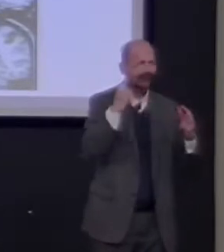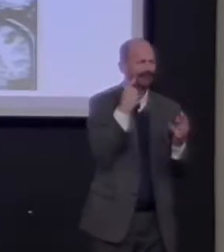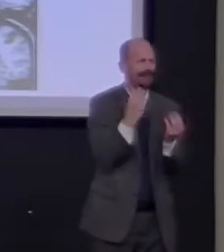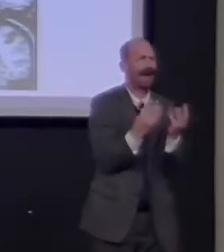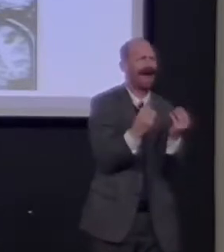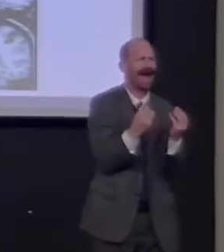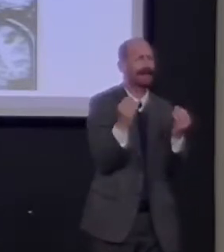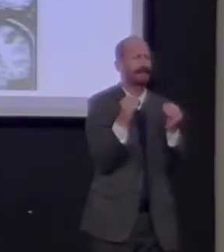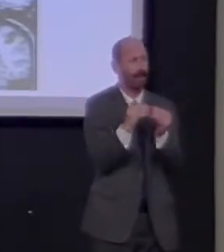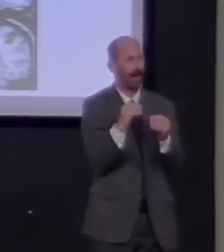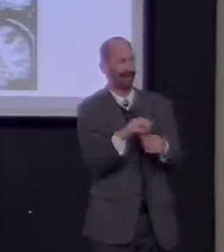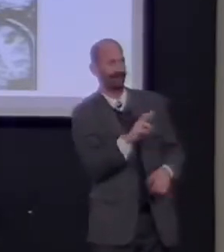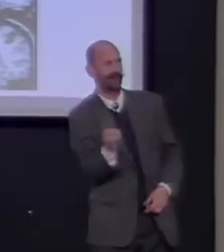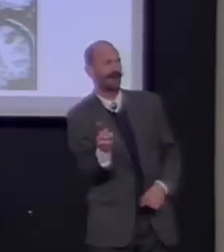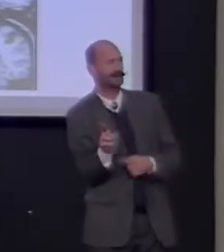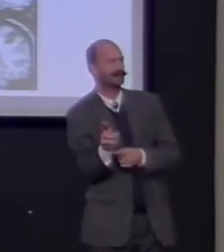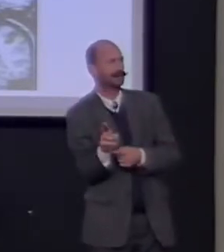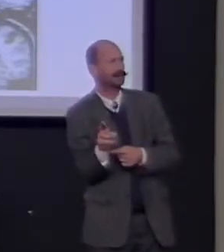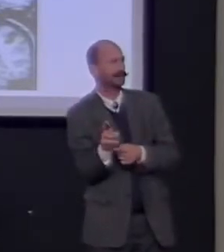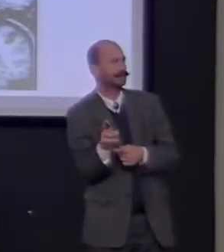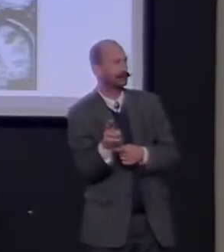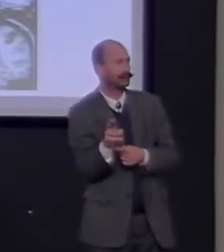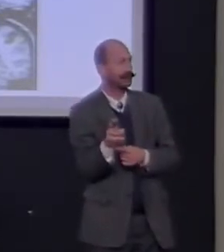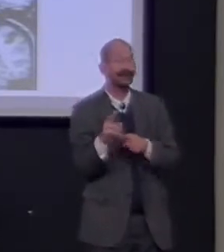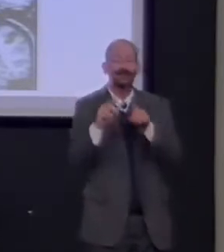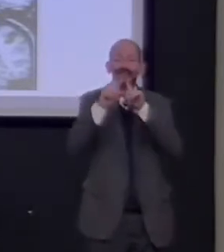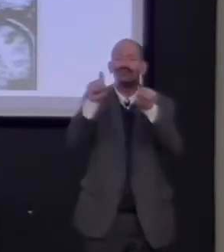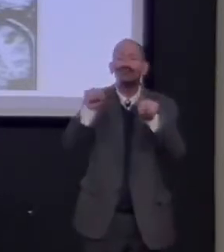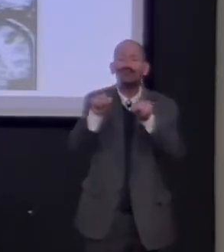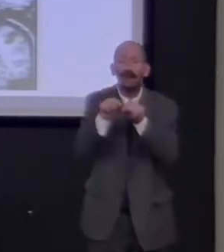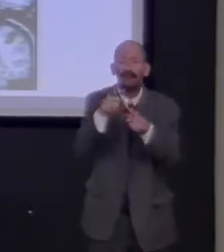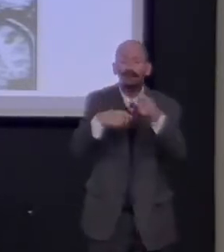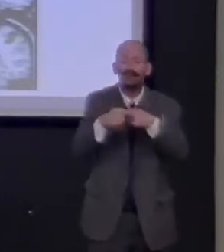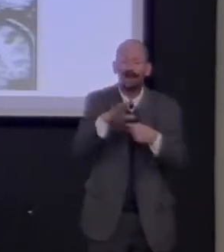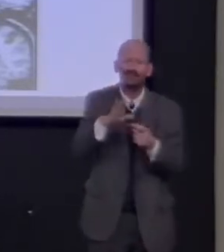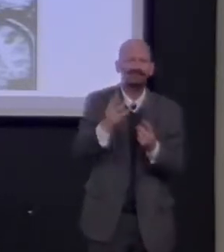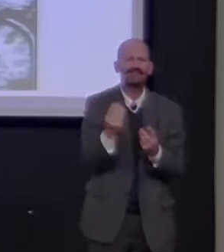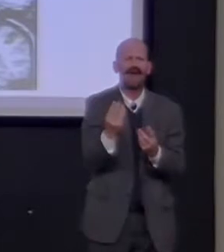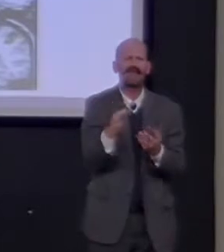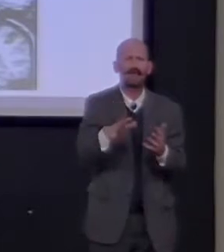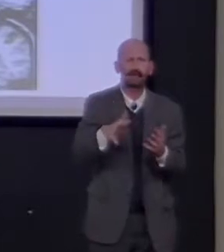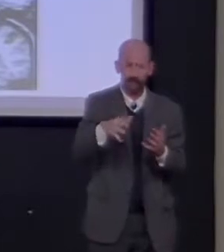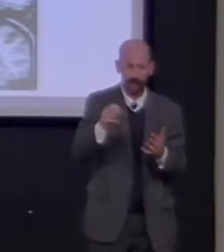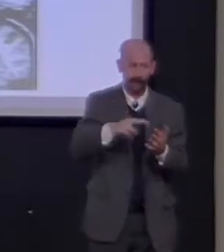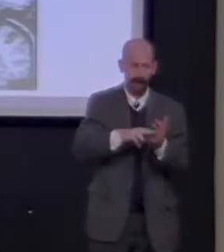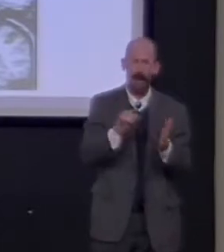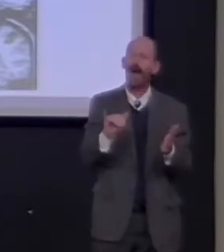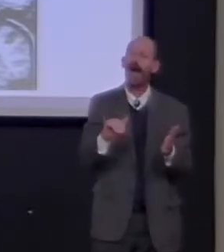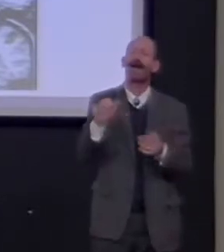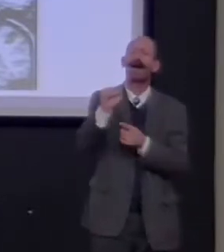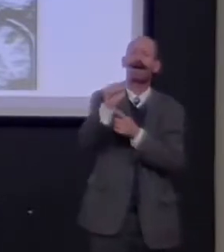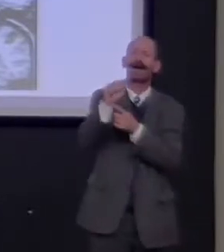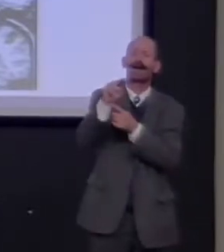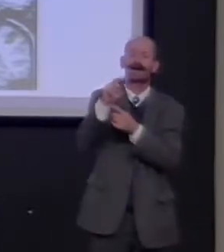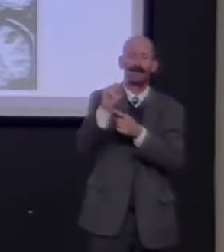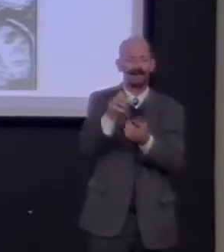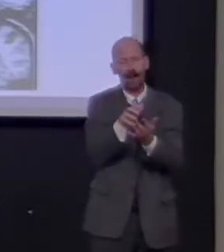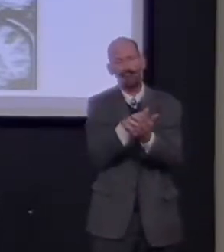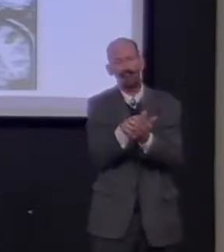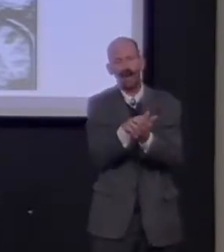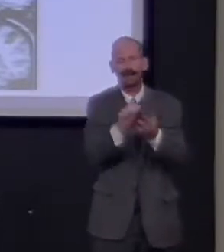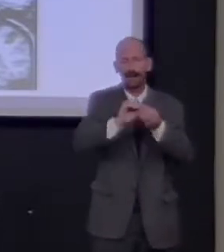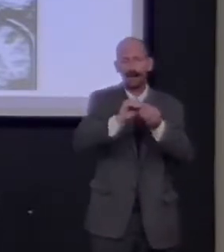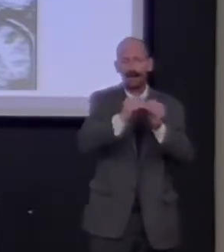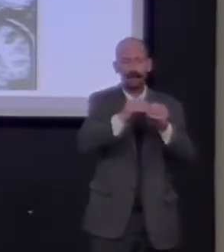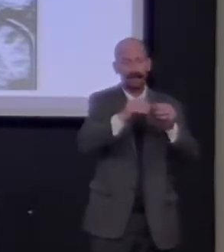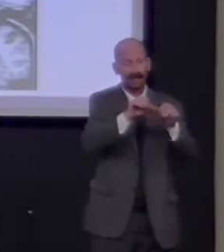hemisphere, suggesting that there might be a core system, this core approximate number system, that has a specific